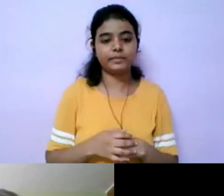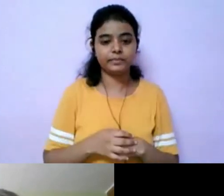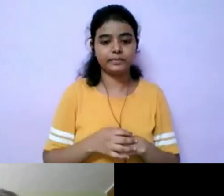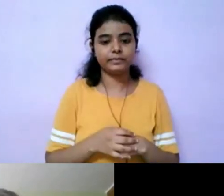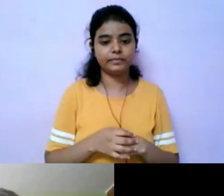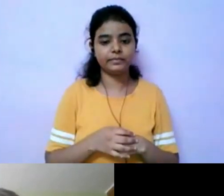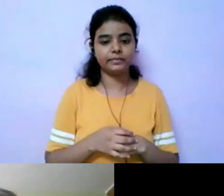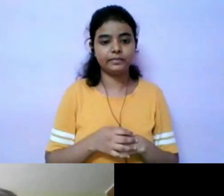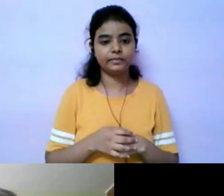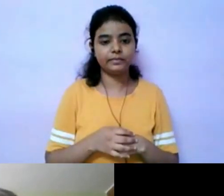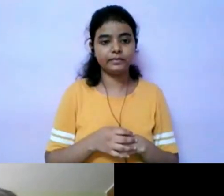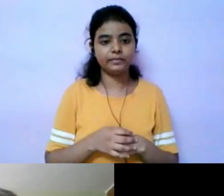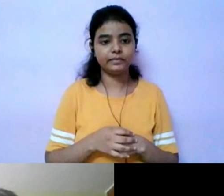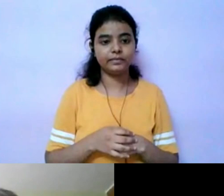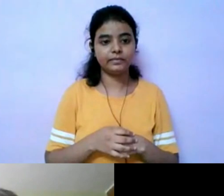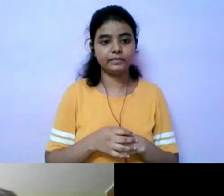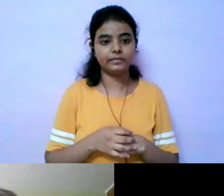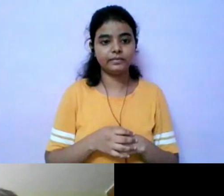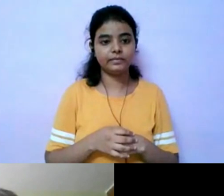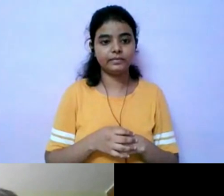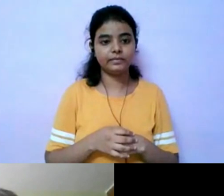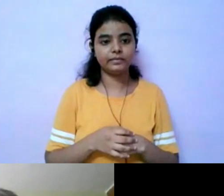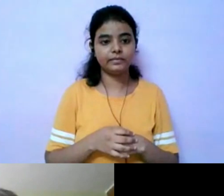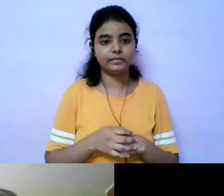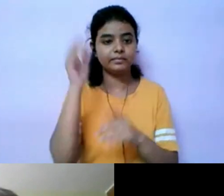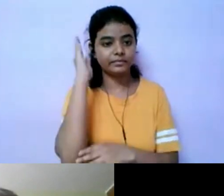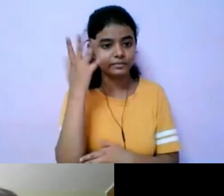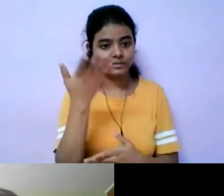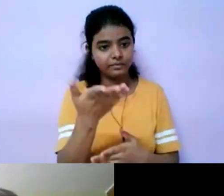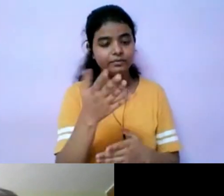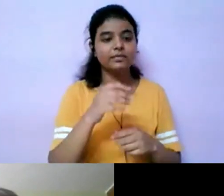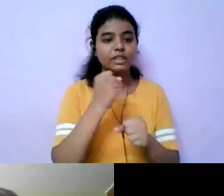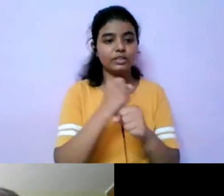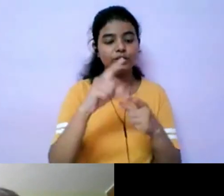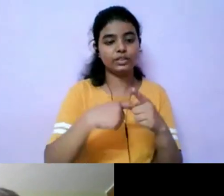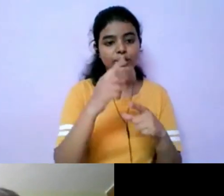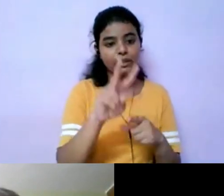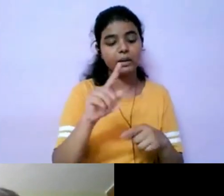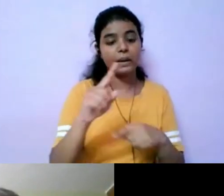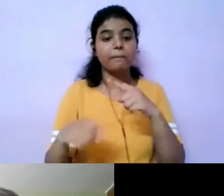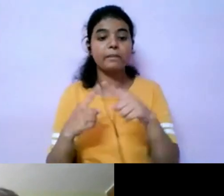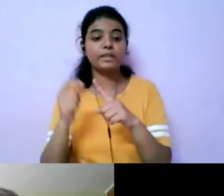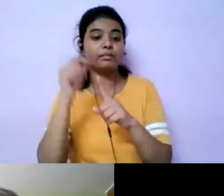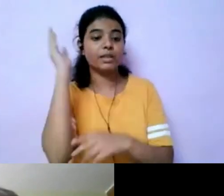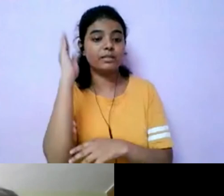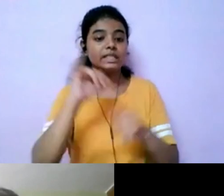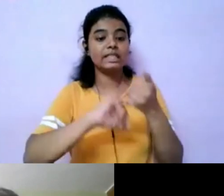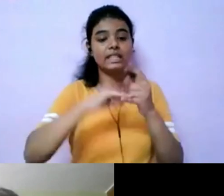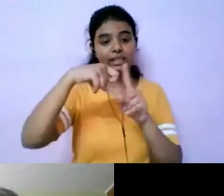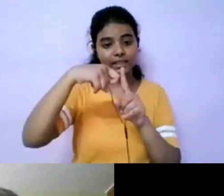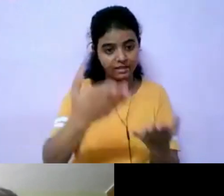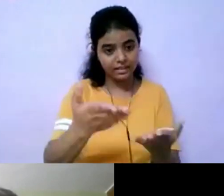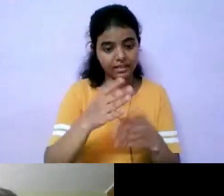Okay. Amen. Thank you so much. Thank you, Prasad. Thank you, Professor Kuusisto. Thank